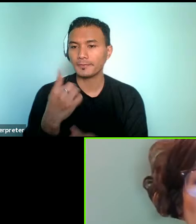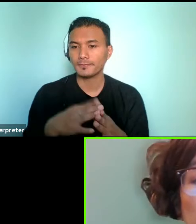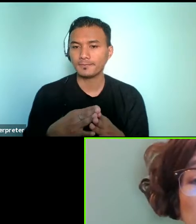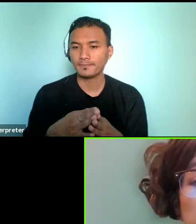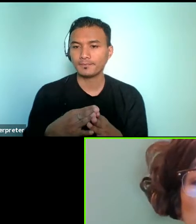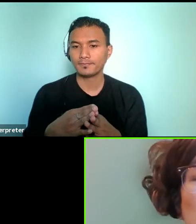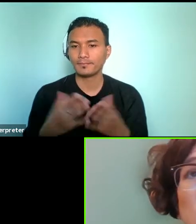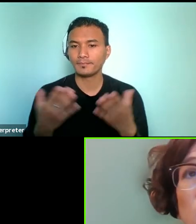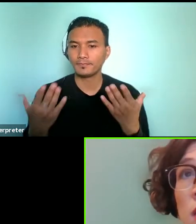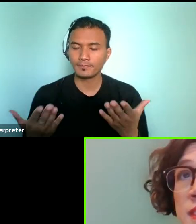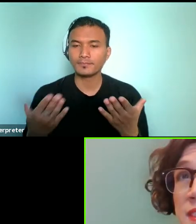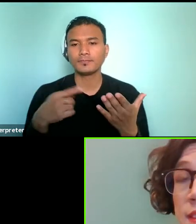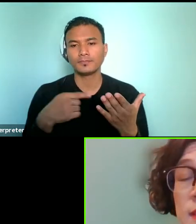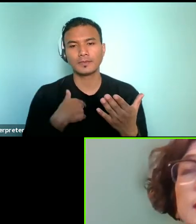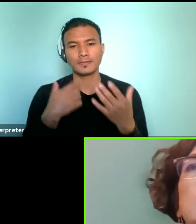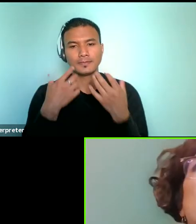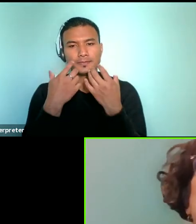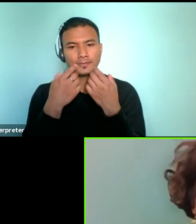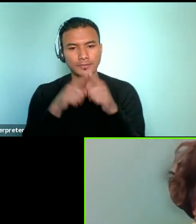We will have